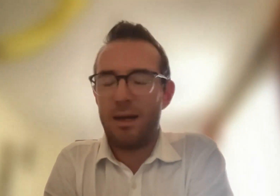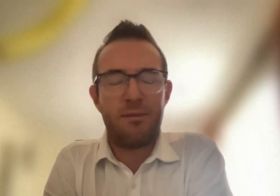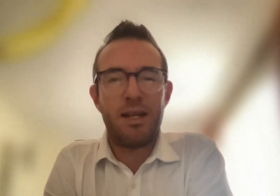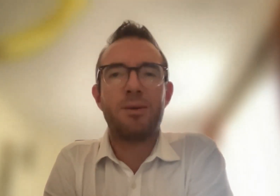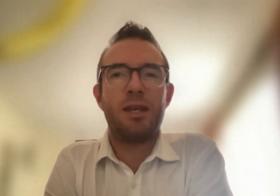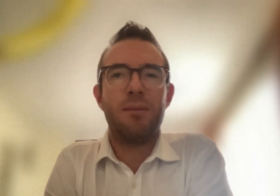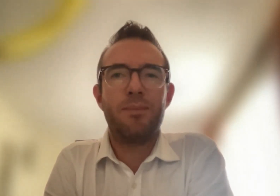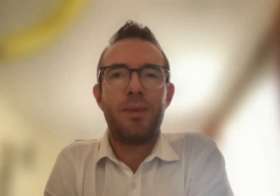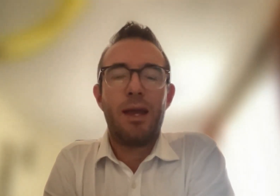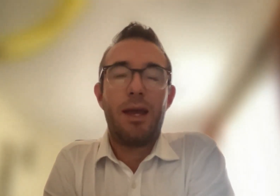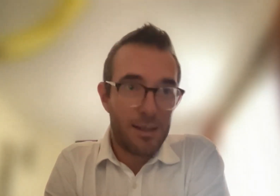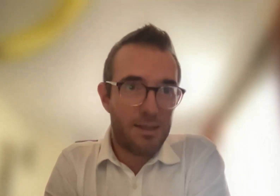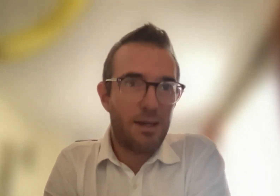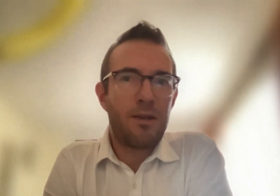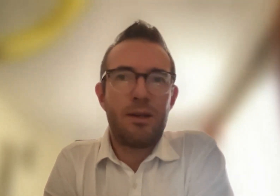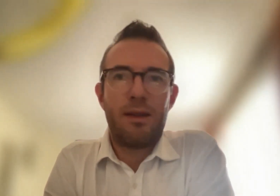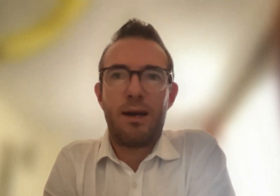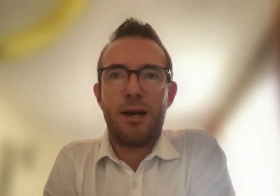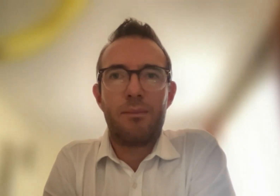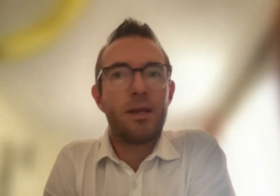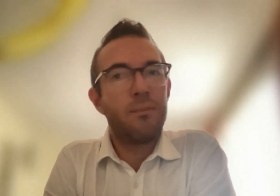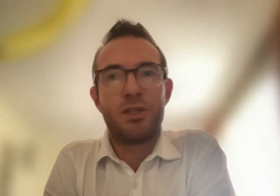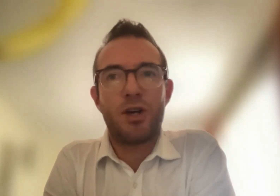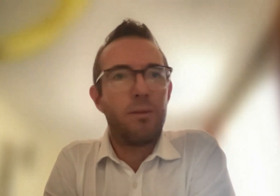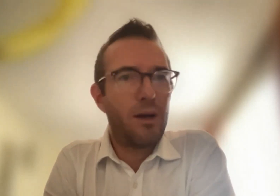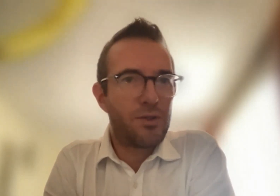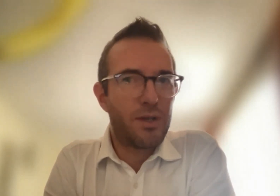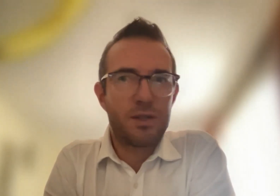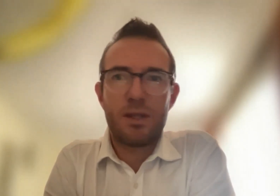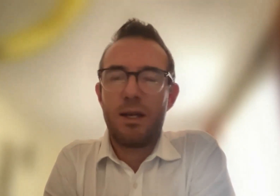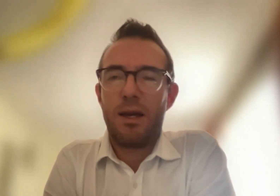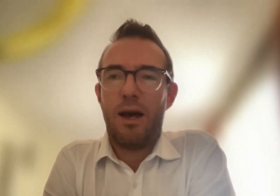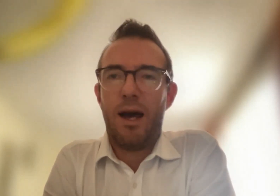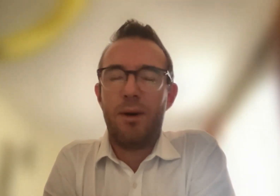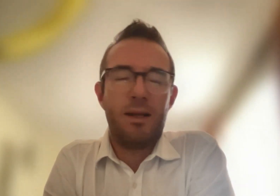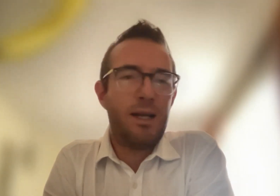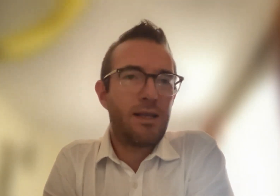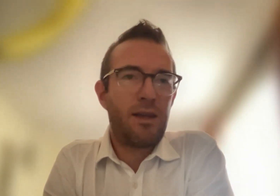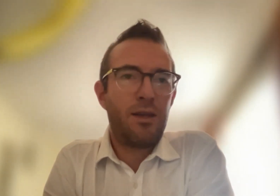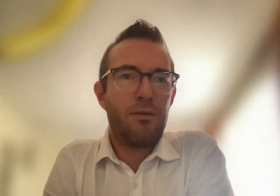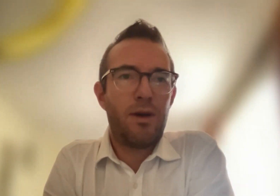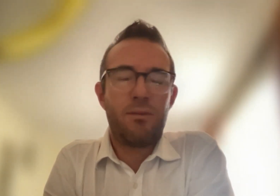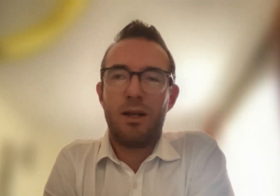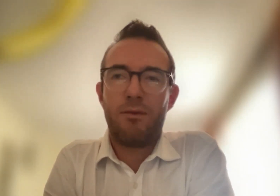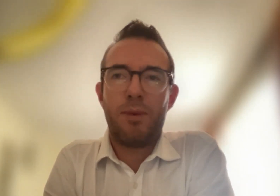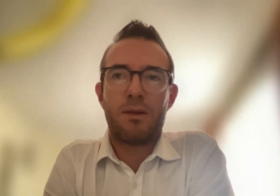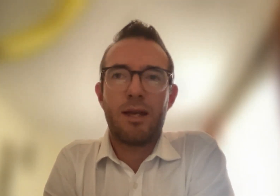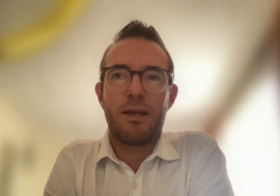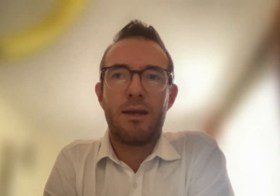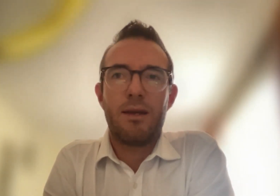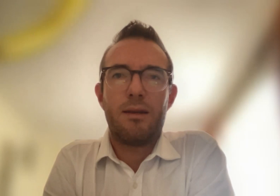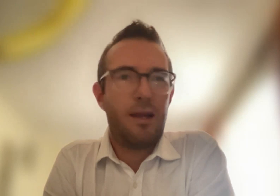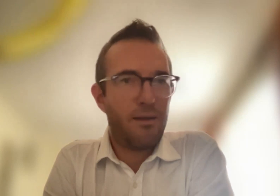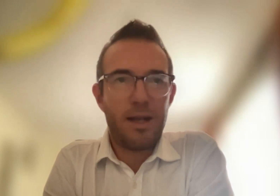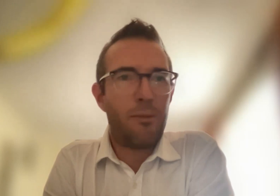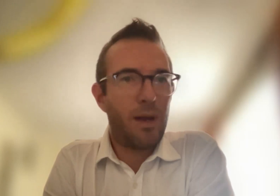Innovate Now team, and including that Kilimanjaro Blind Trust. And it's a thank you for